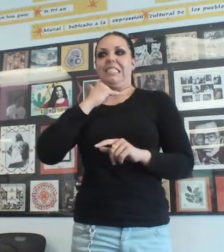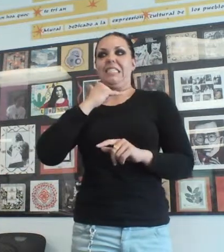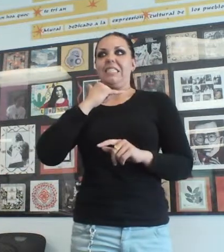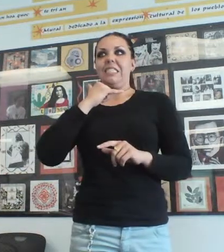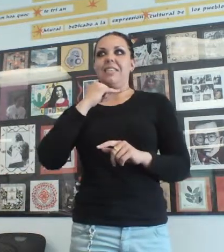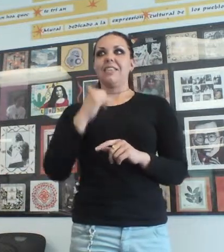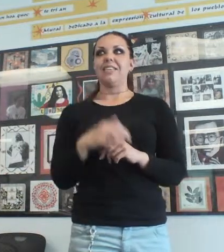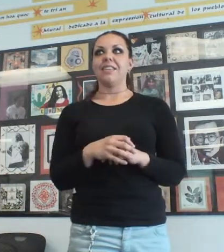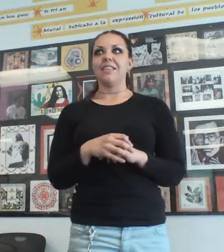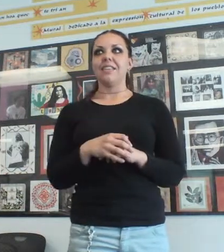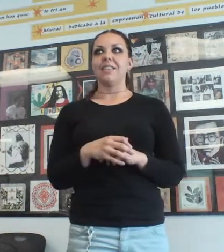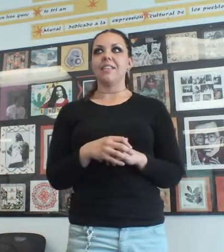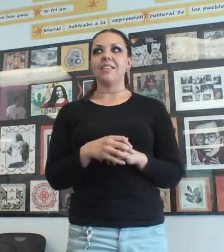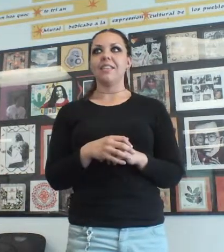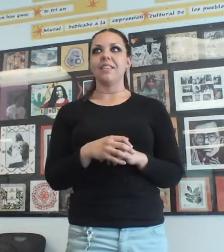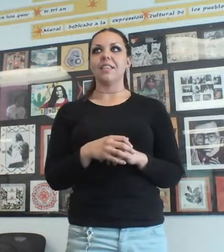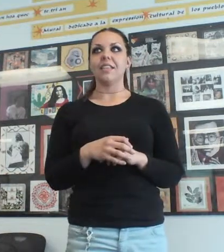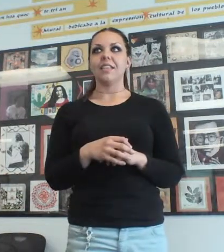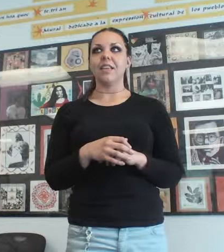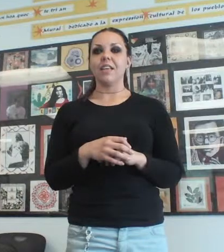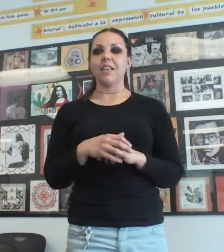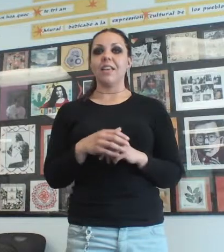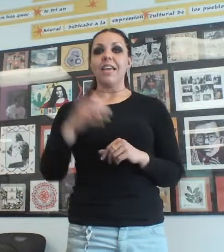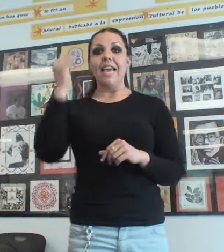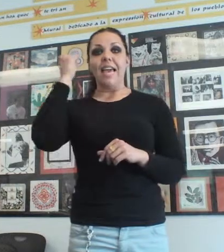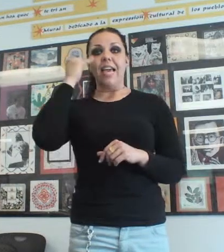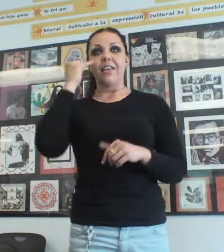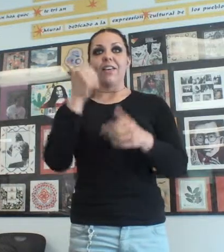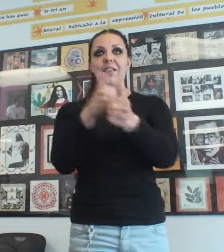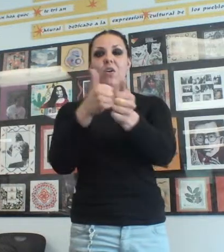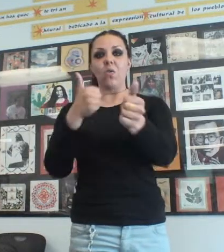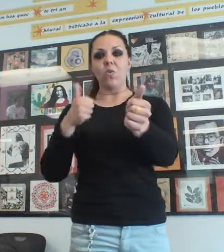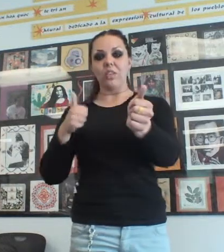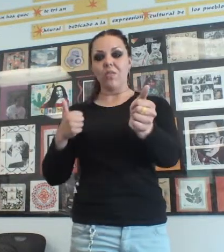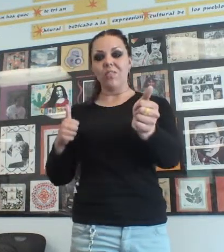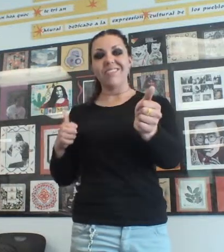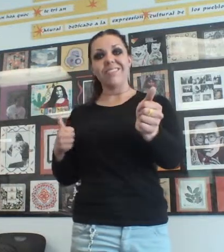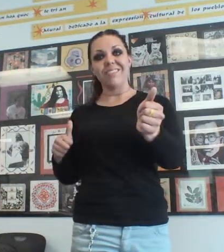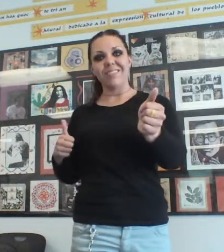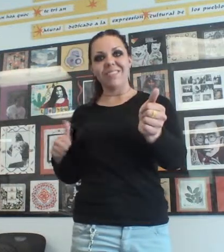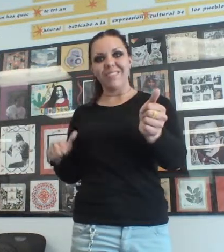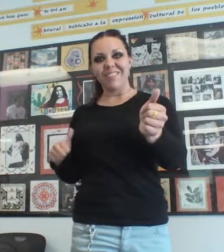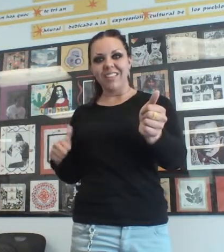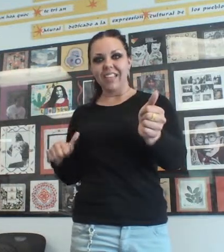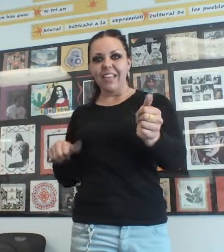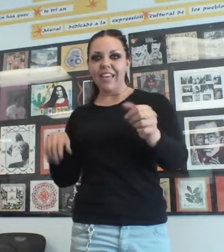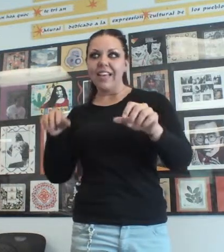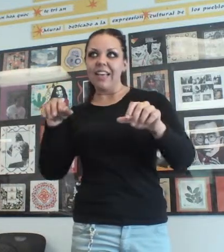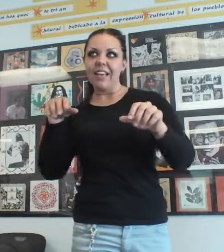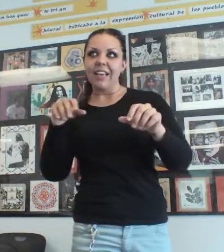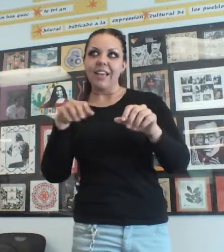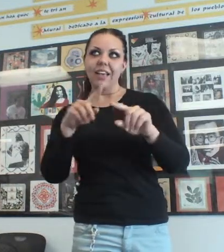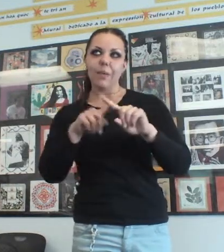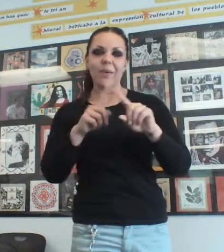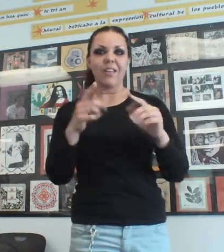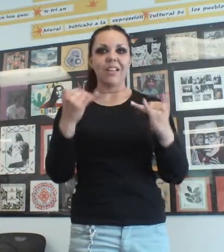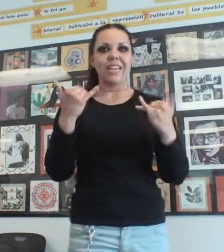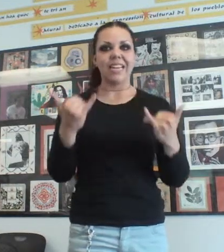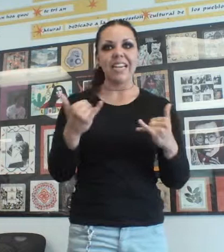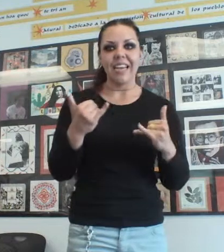waiting until something makes sense to you, and you can put it on an ASL that now you've lost the first detail or the second detail